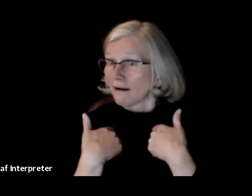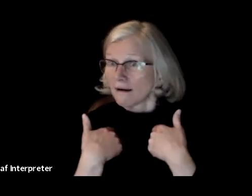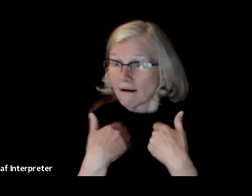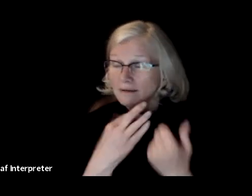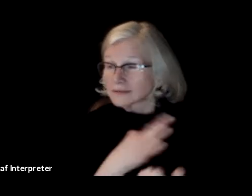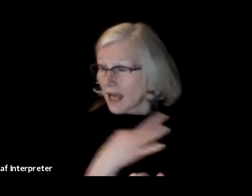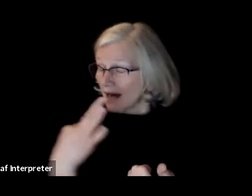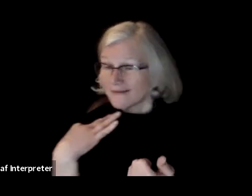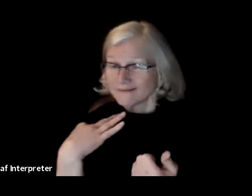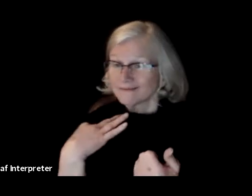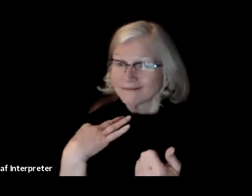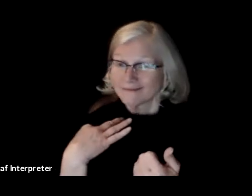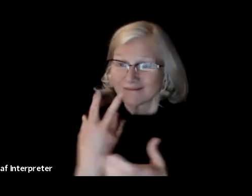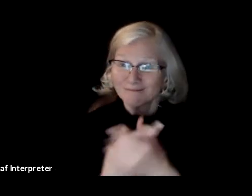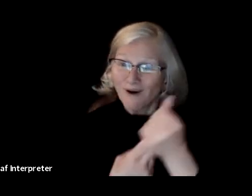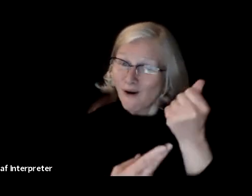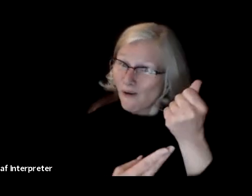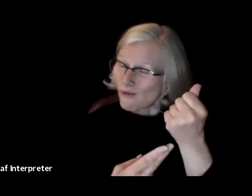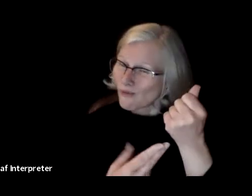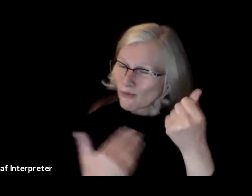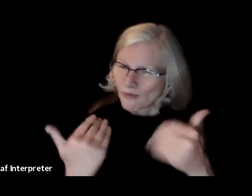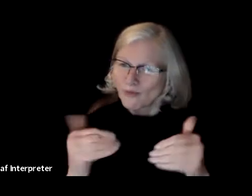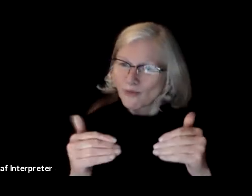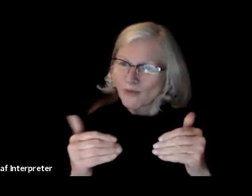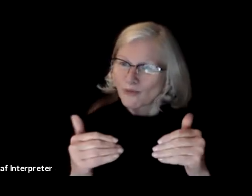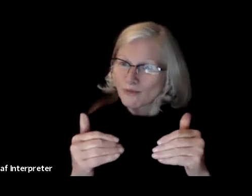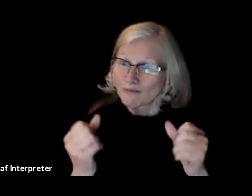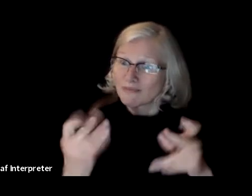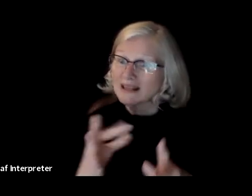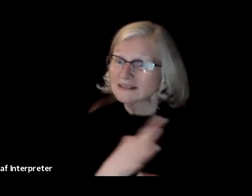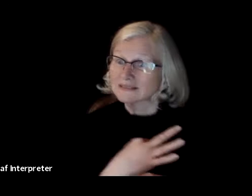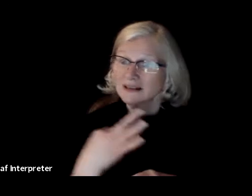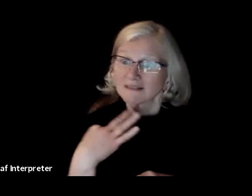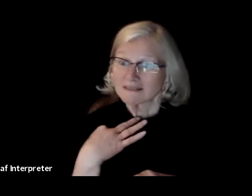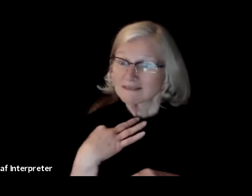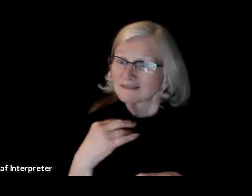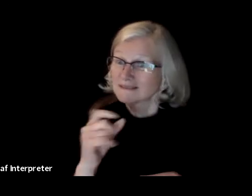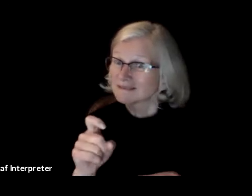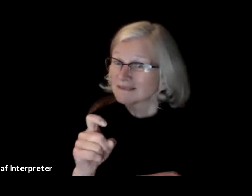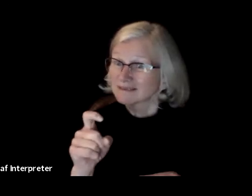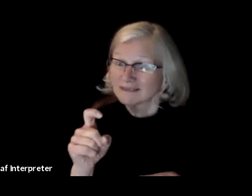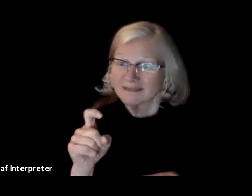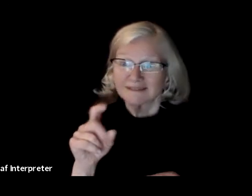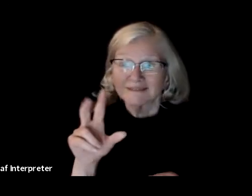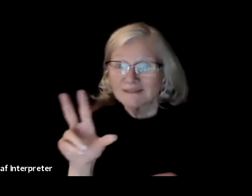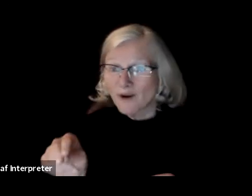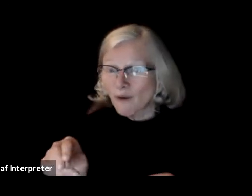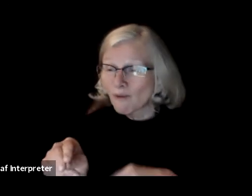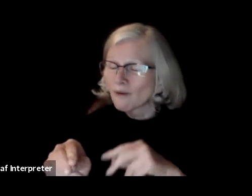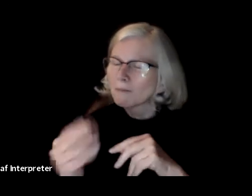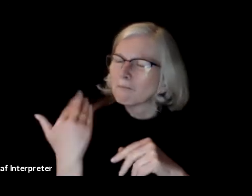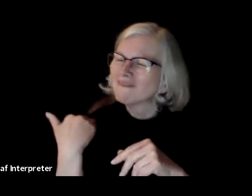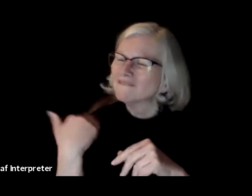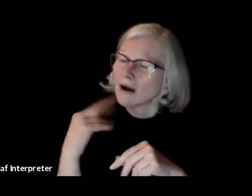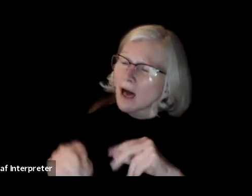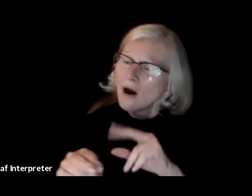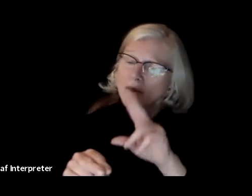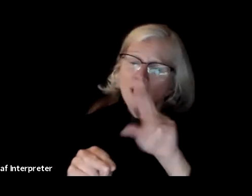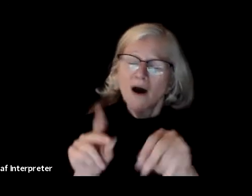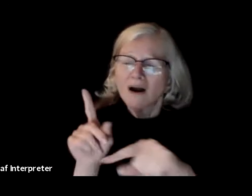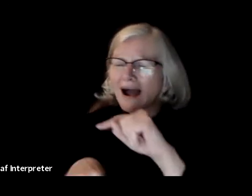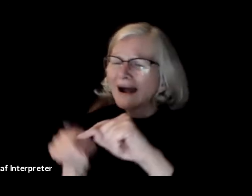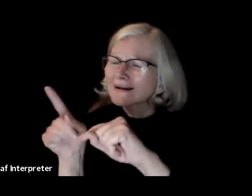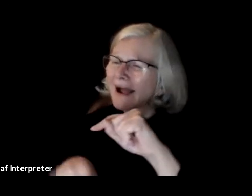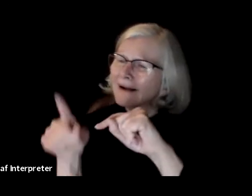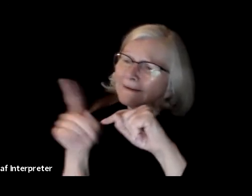no visitations for so many months. And all of these changes would not have been possible without the COVID vaccine, for sure. And